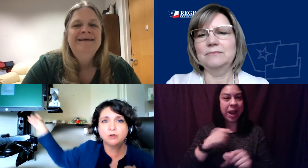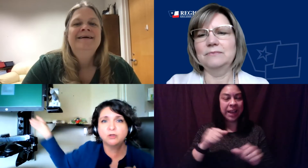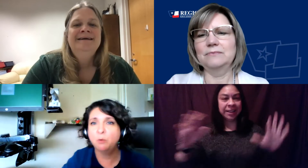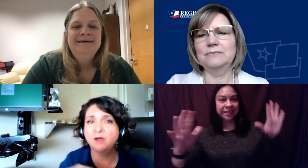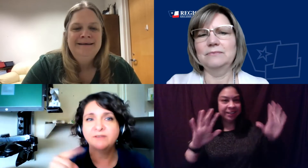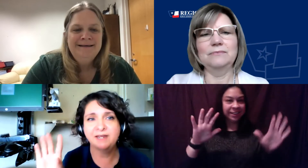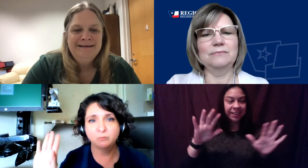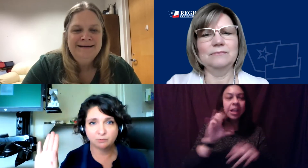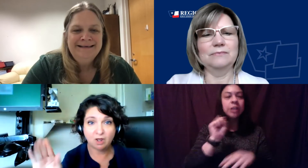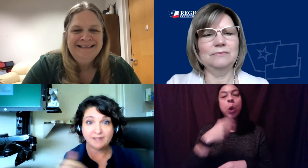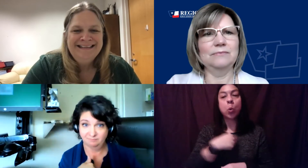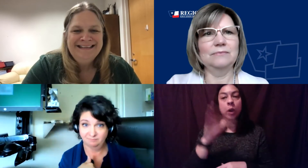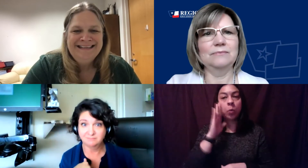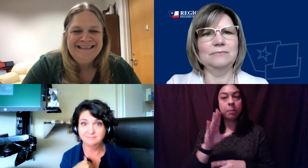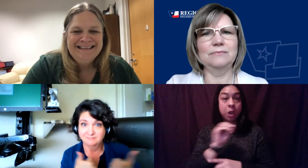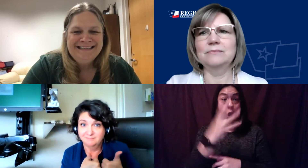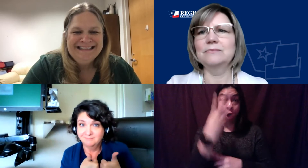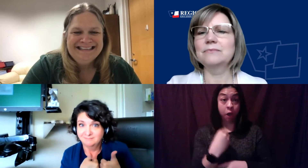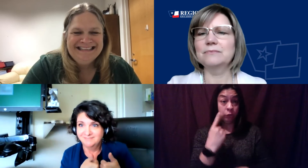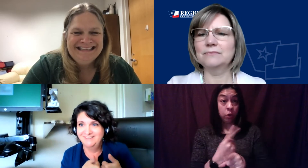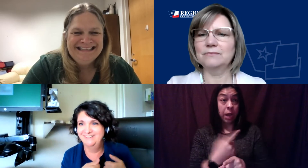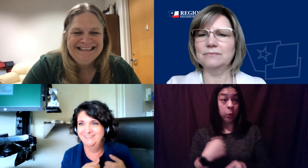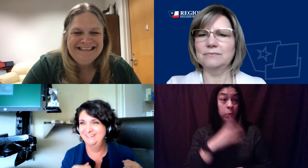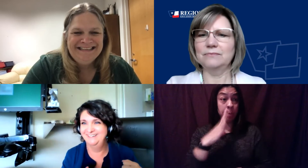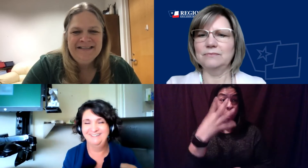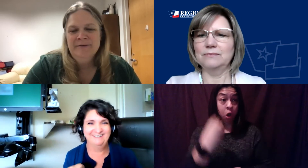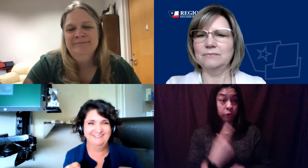So we're going to go off camera, right?